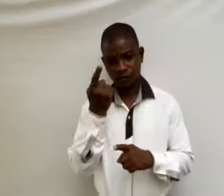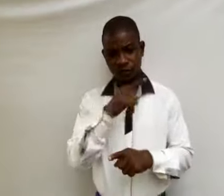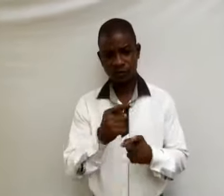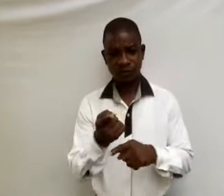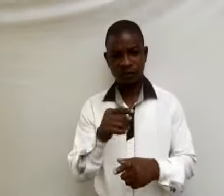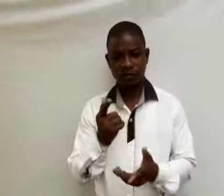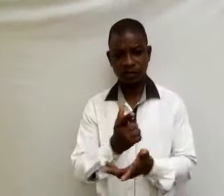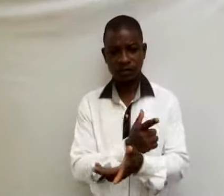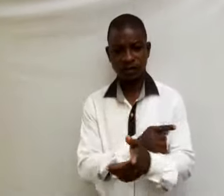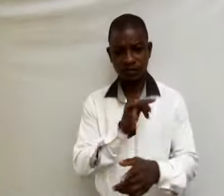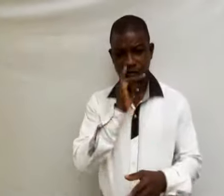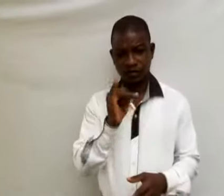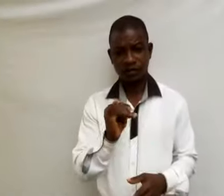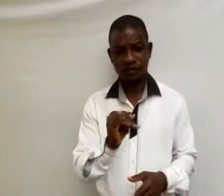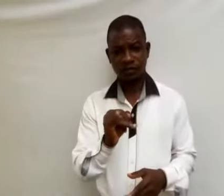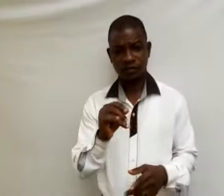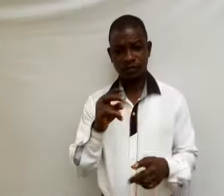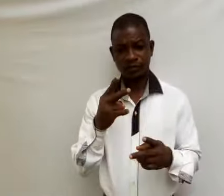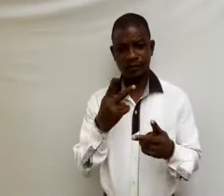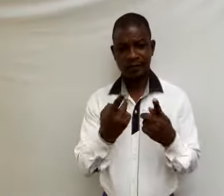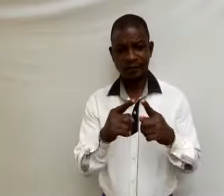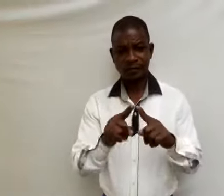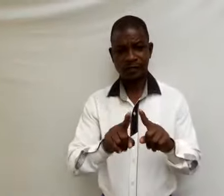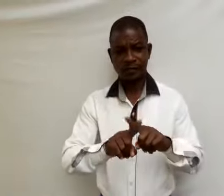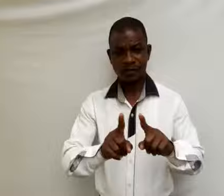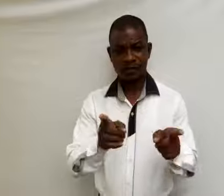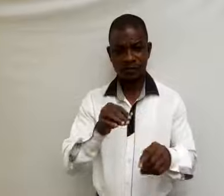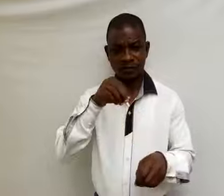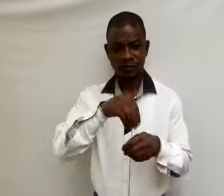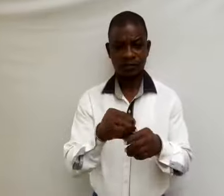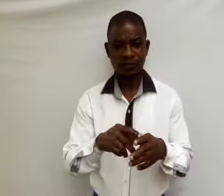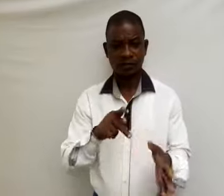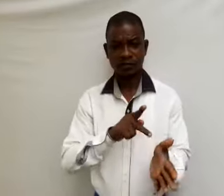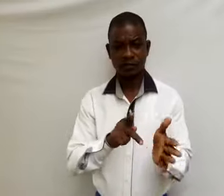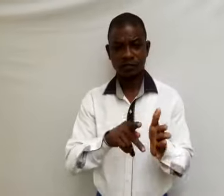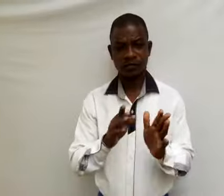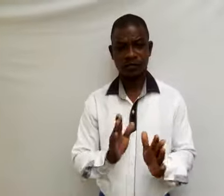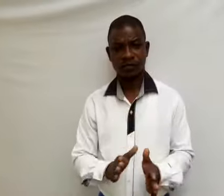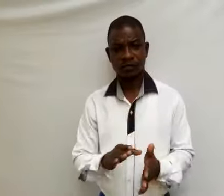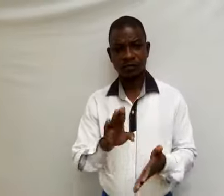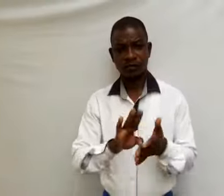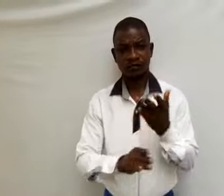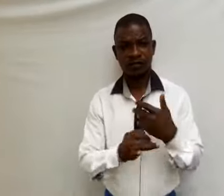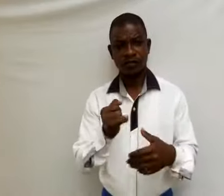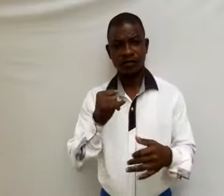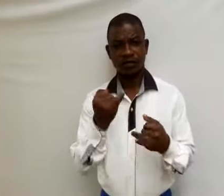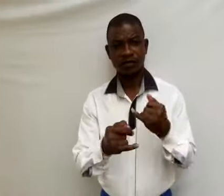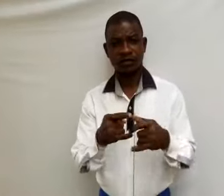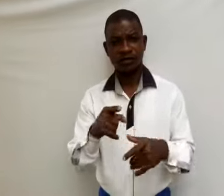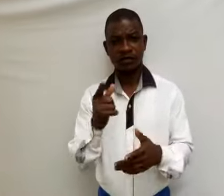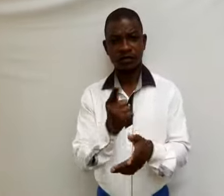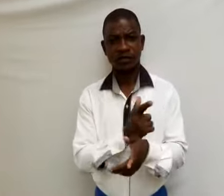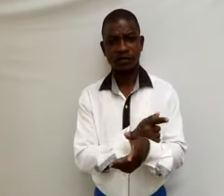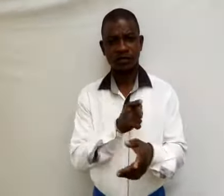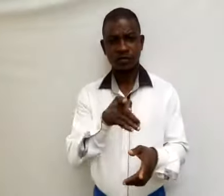is variation in population. By the end of the lesson, you will be able